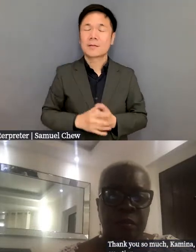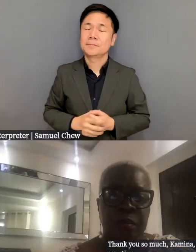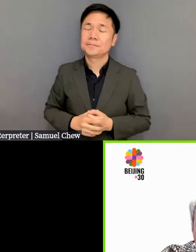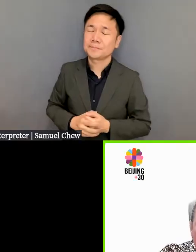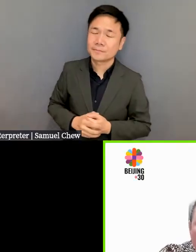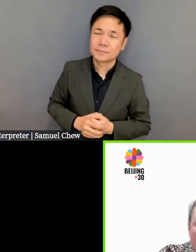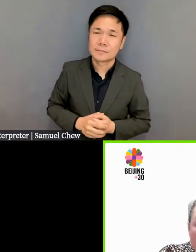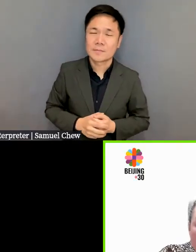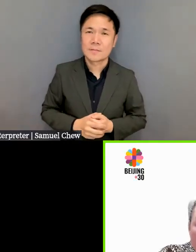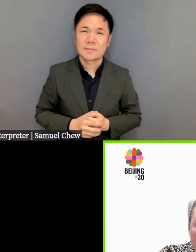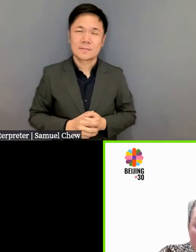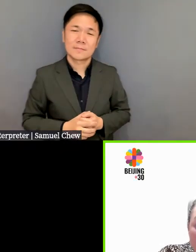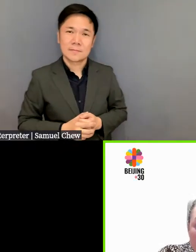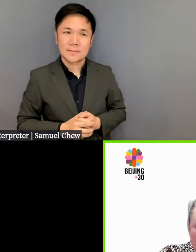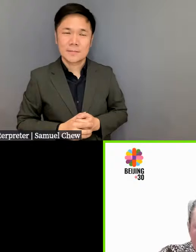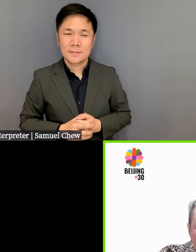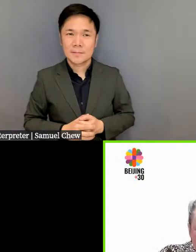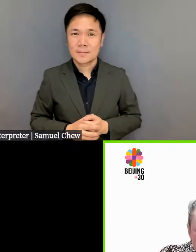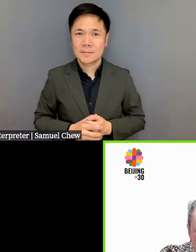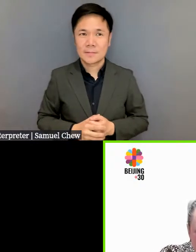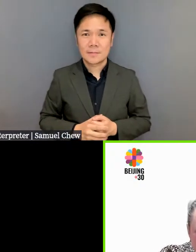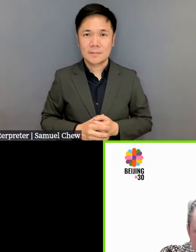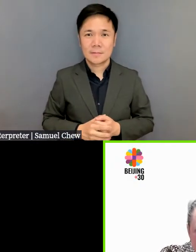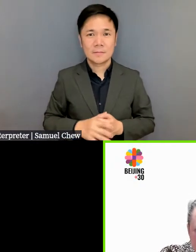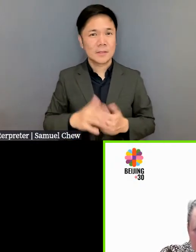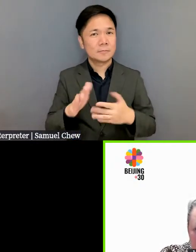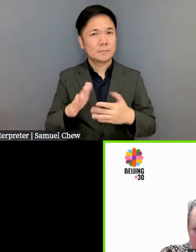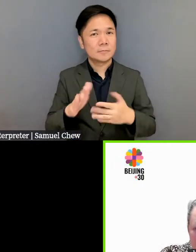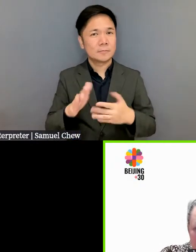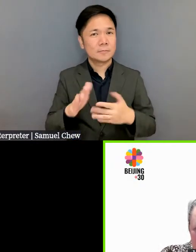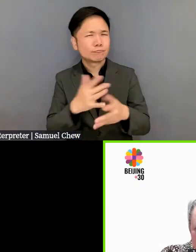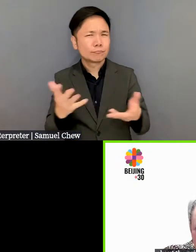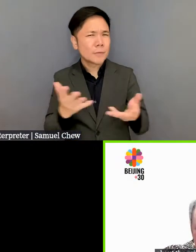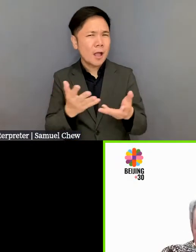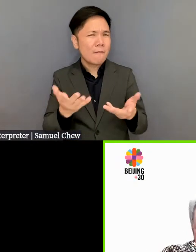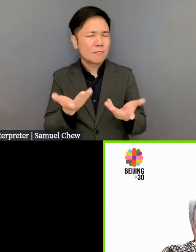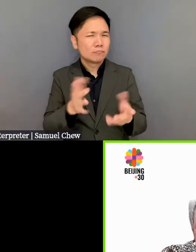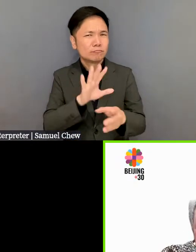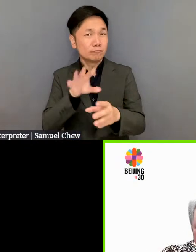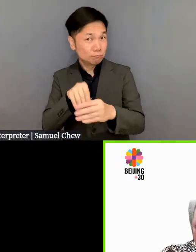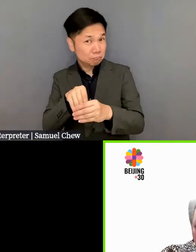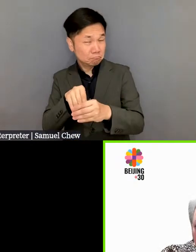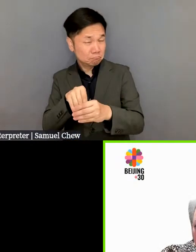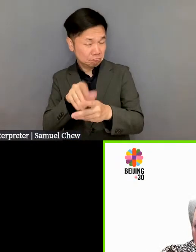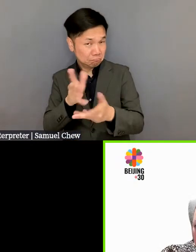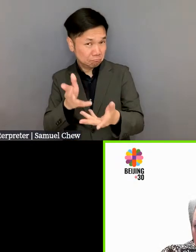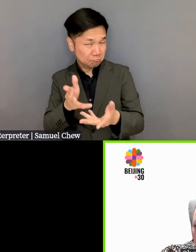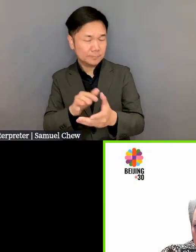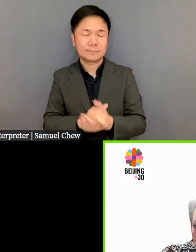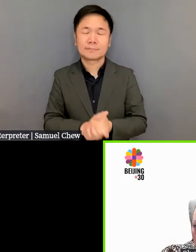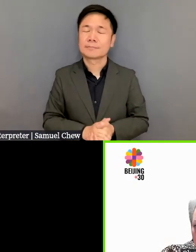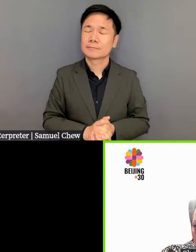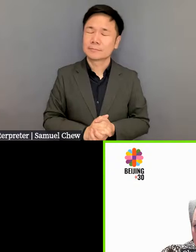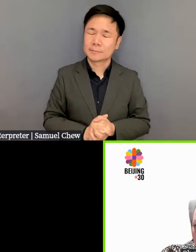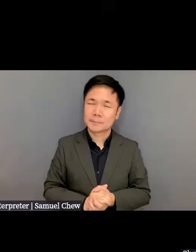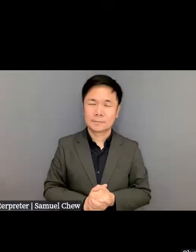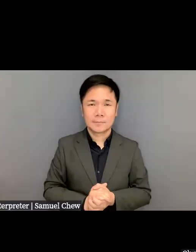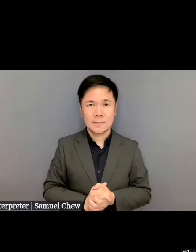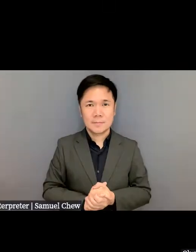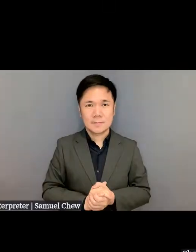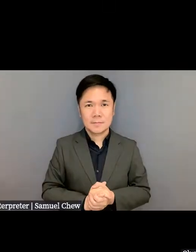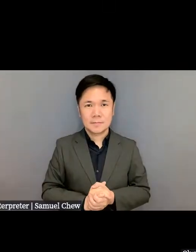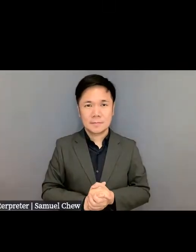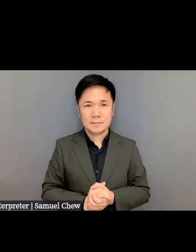the private sector Okay. response. Thank you. For us here, you'd